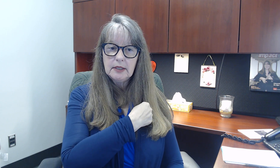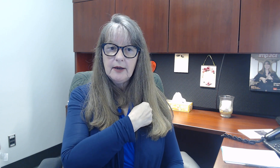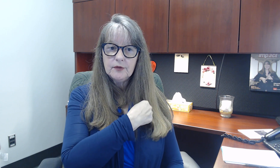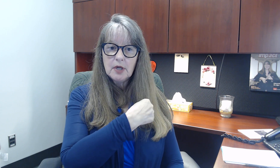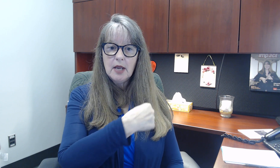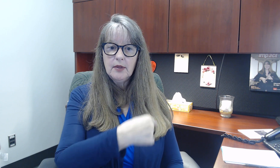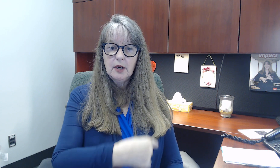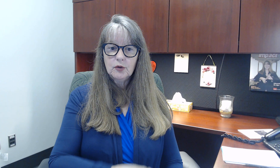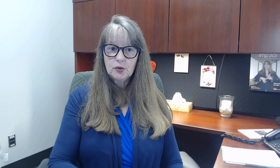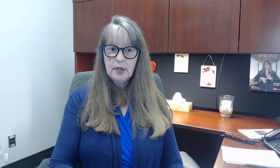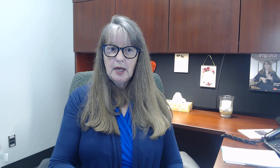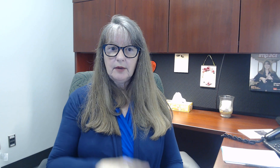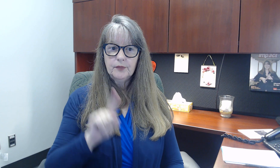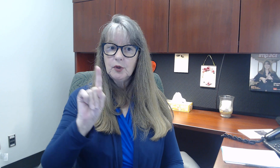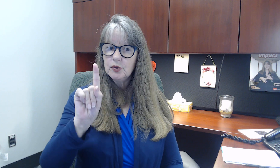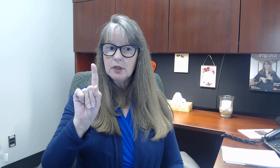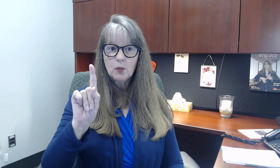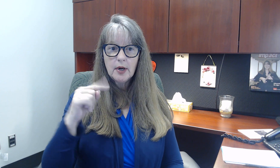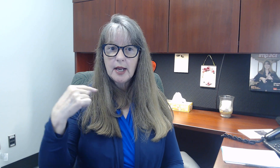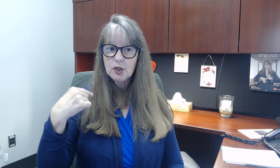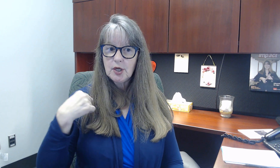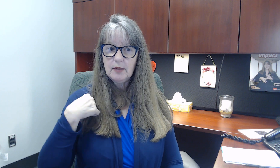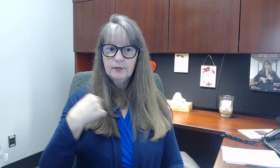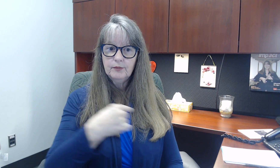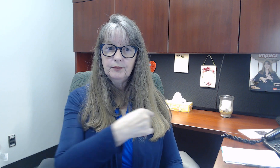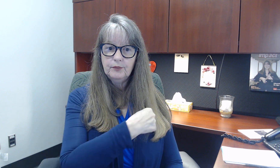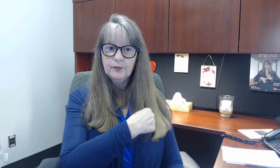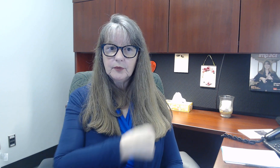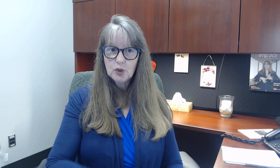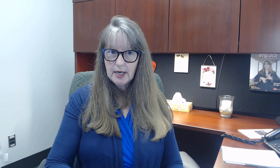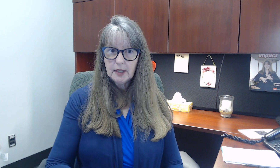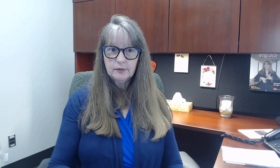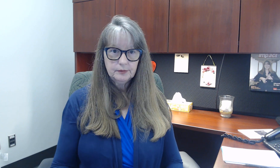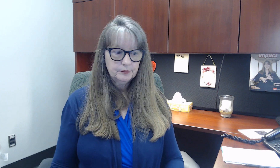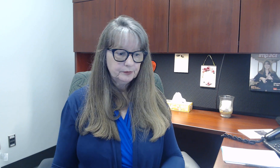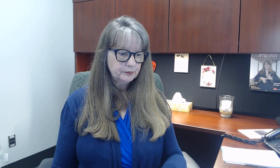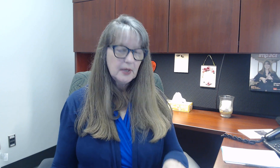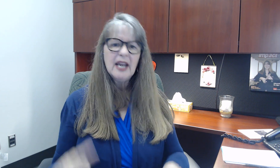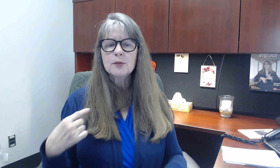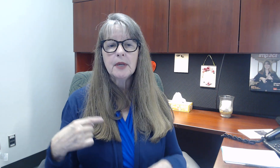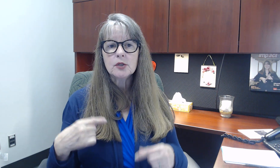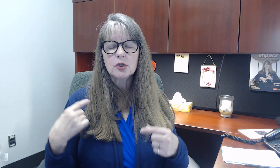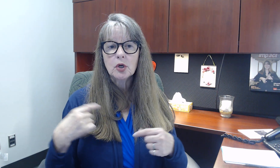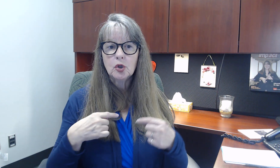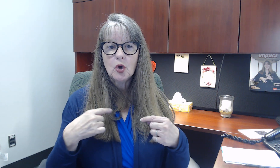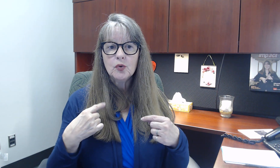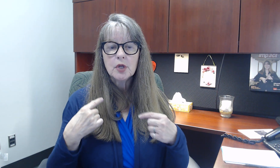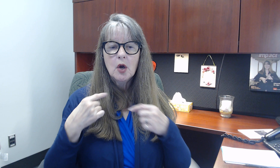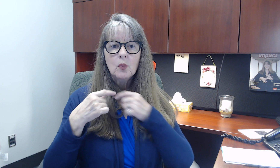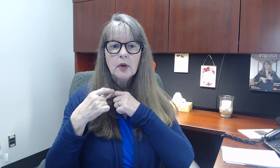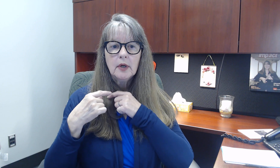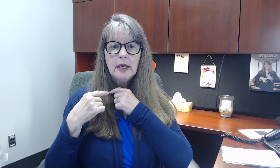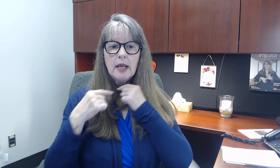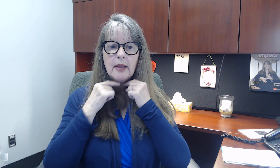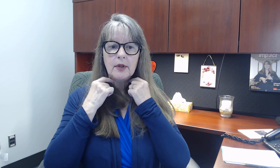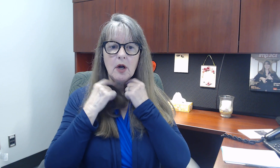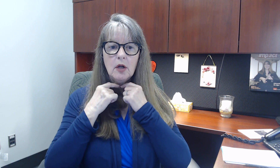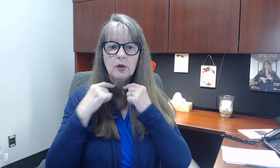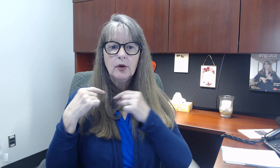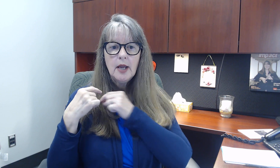left, and then go straight down, using the one-hand shape. China. And it's because of the clothes where it had the collar, and